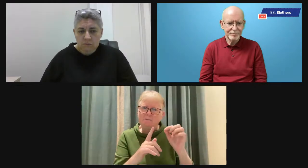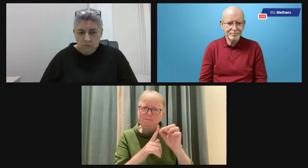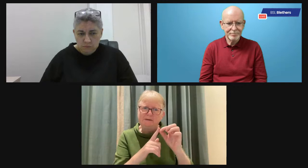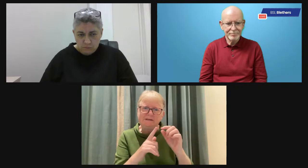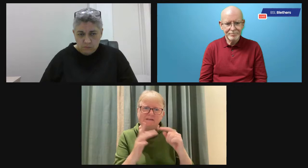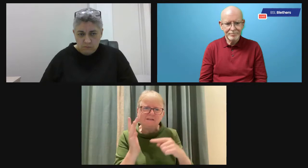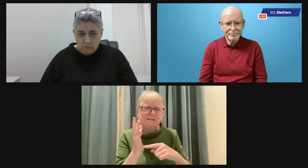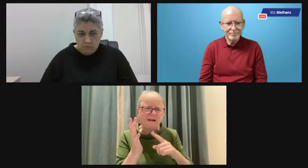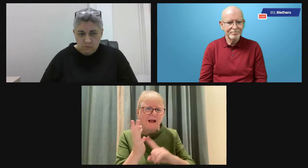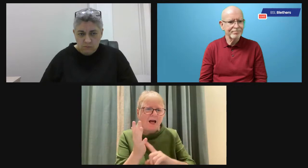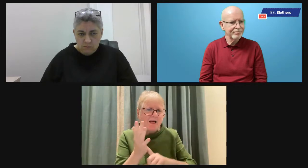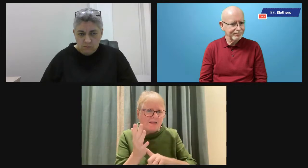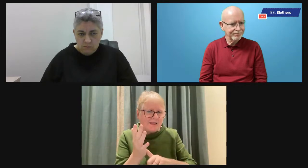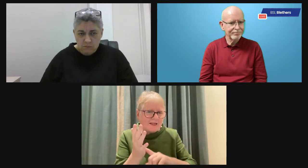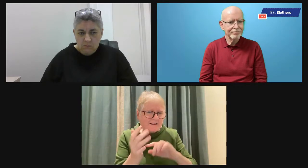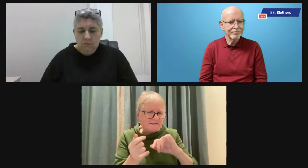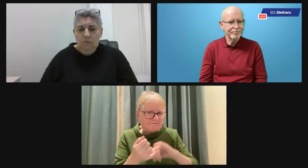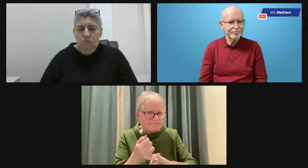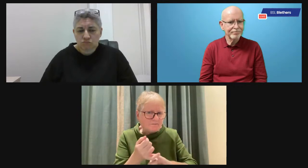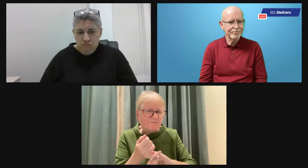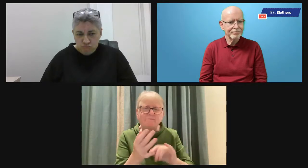We go from level 3,